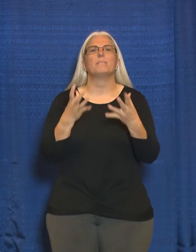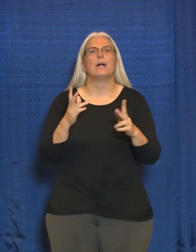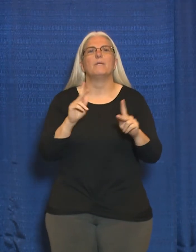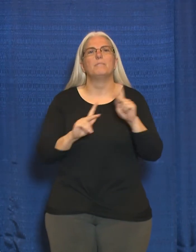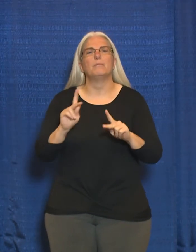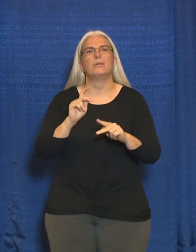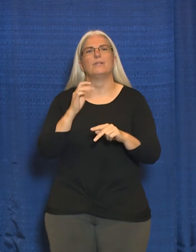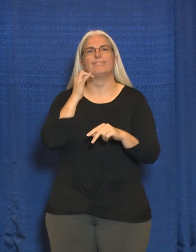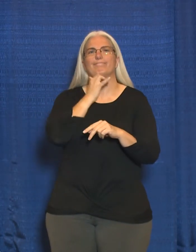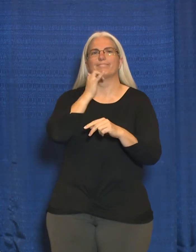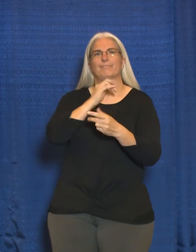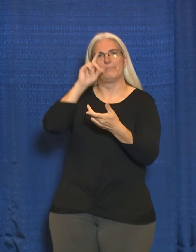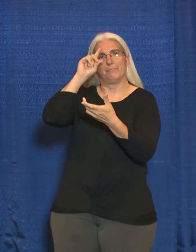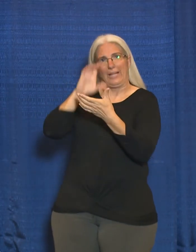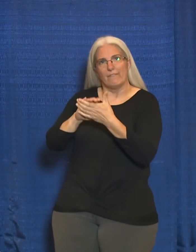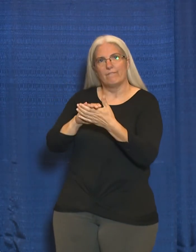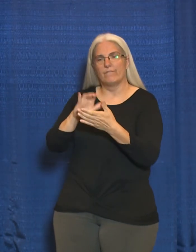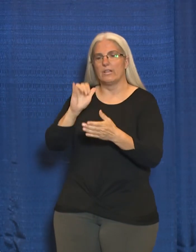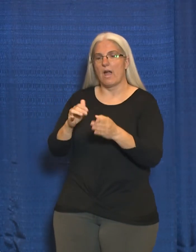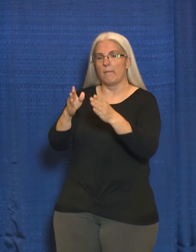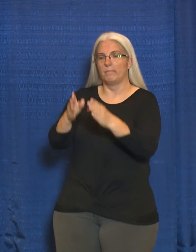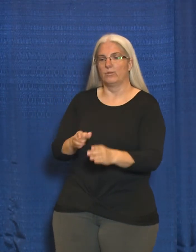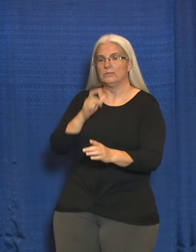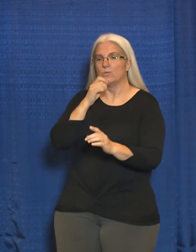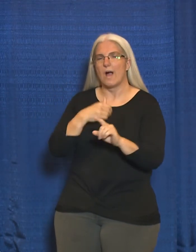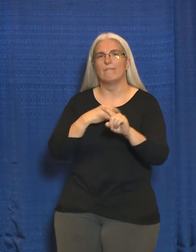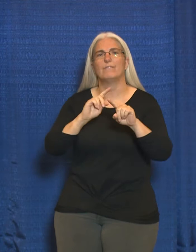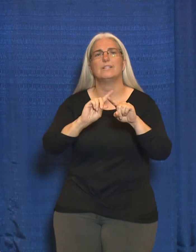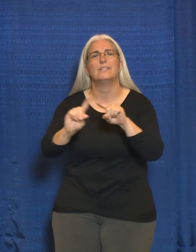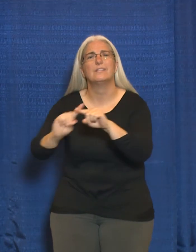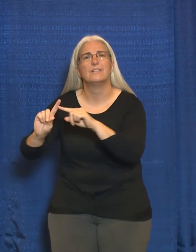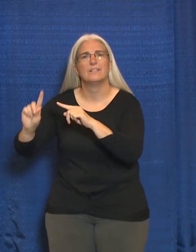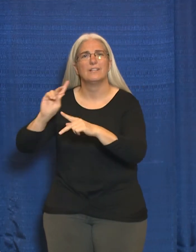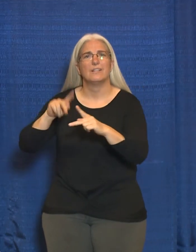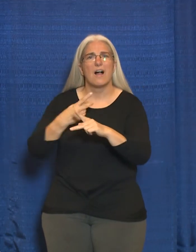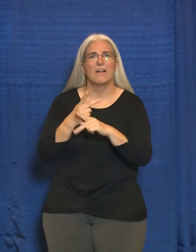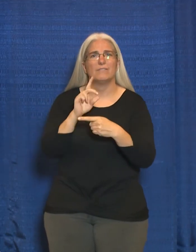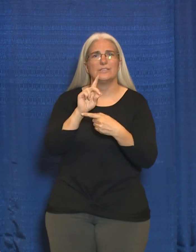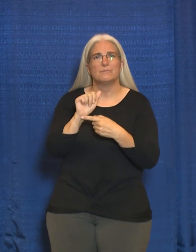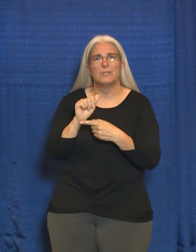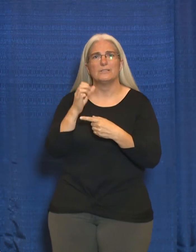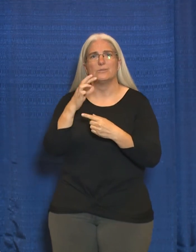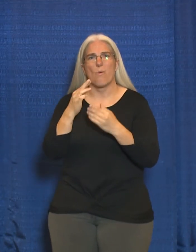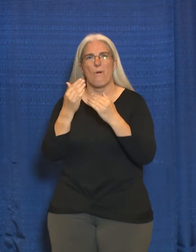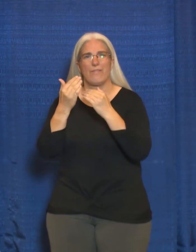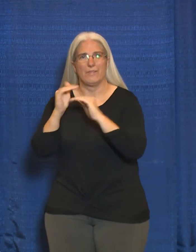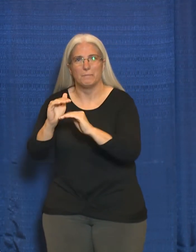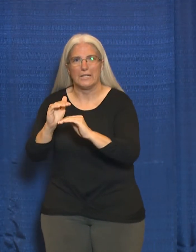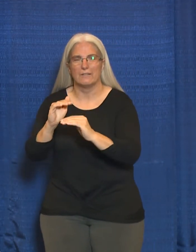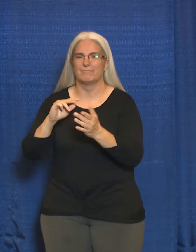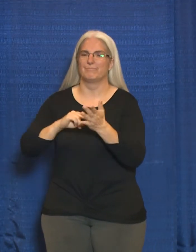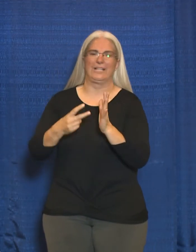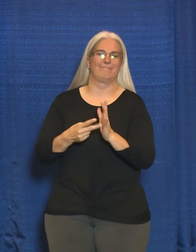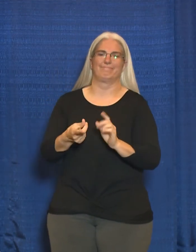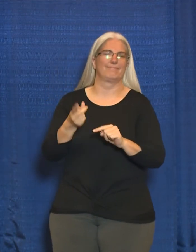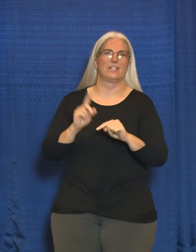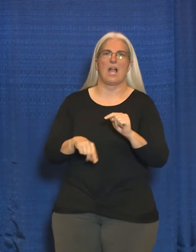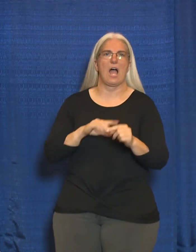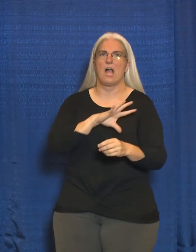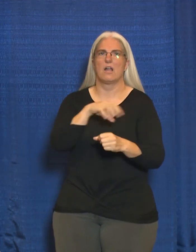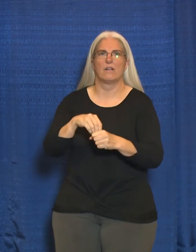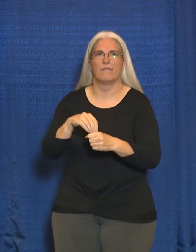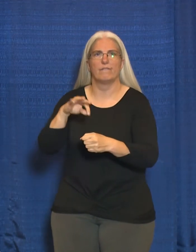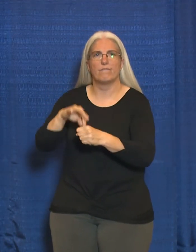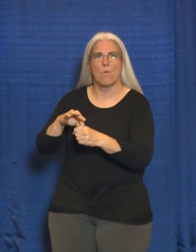Many people incorrectly believe that various kinds of disabilities or limitations could prevent some people from registering or